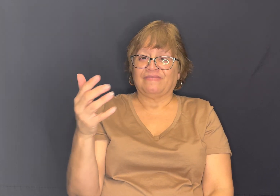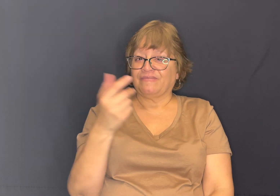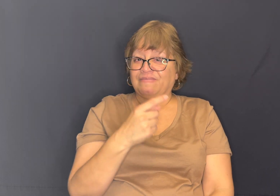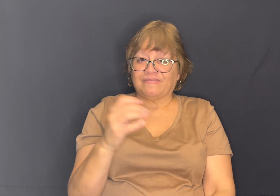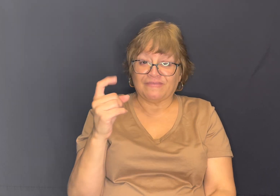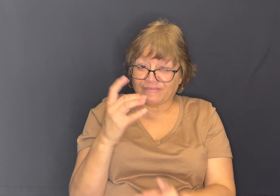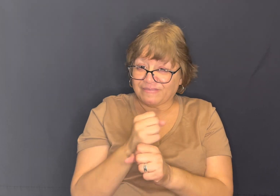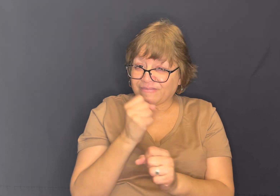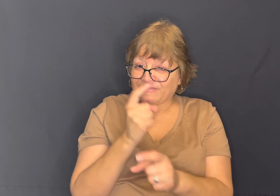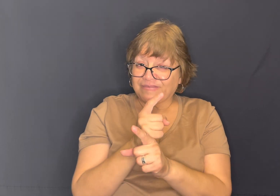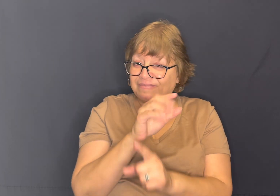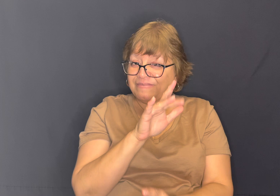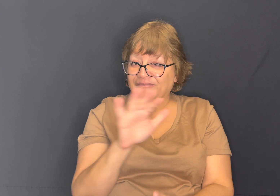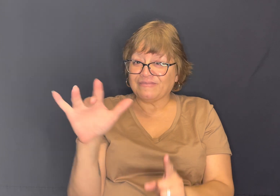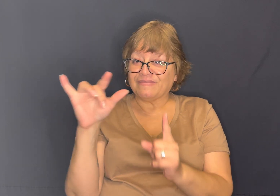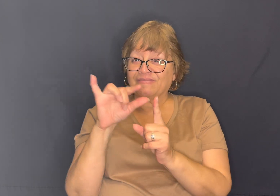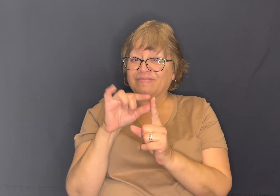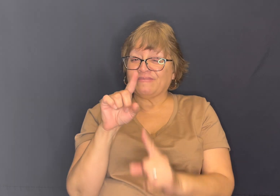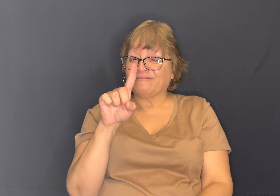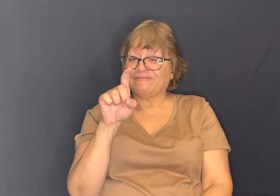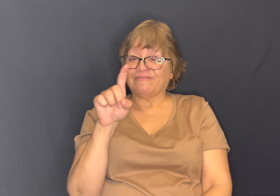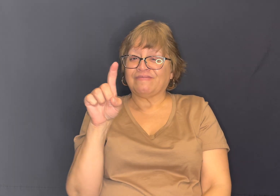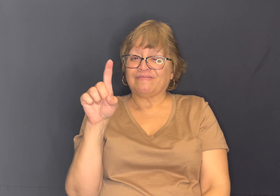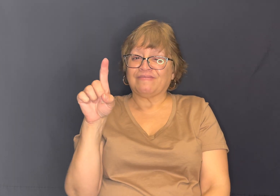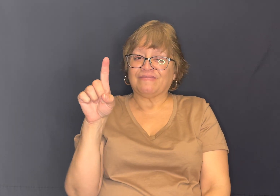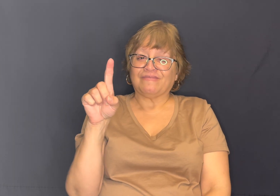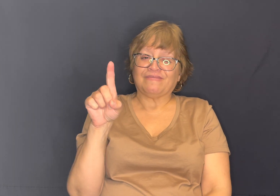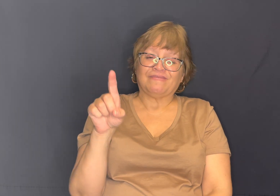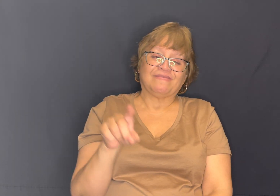5. Anyone?